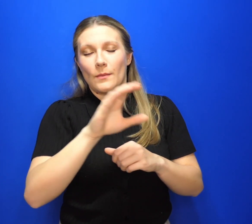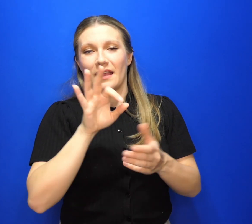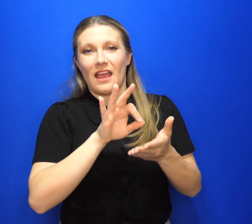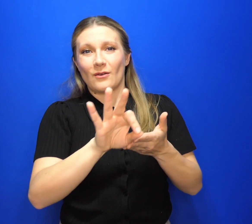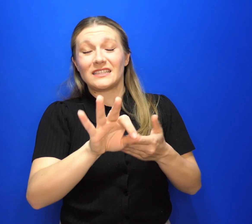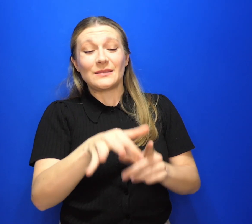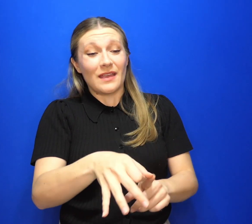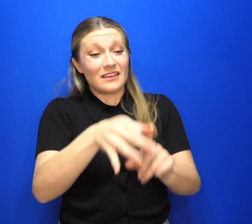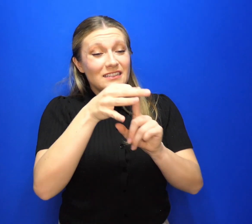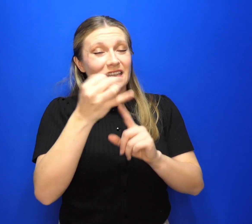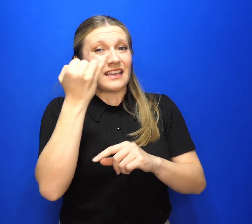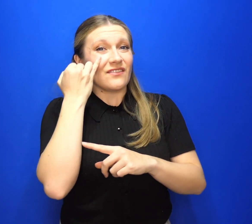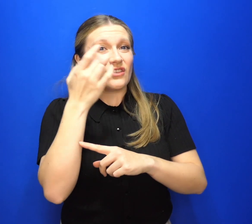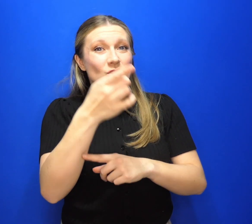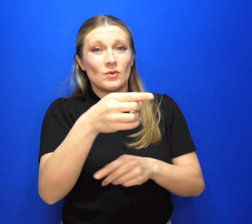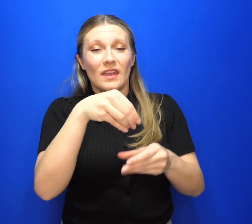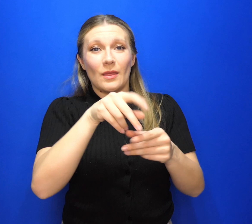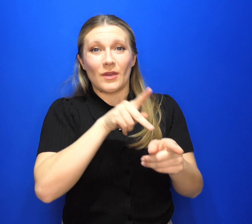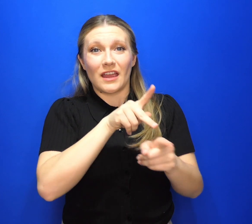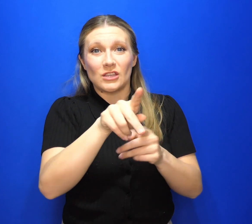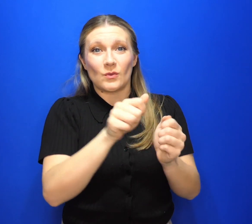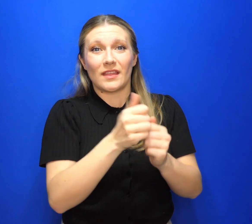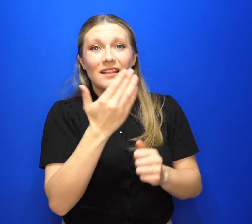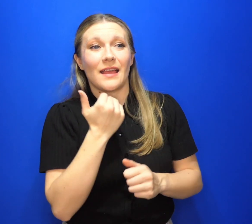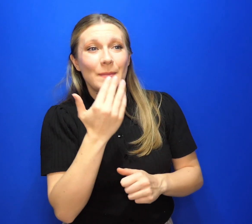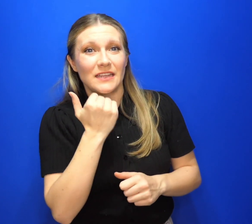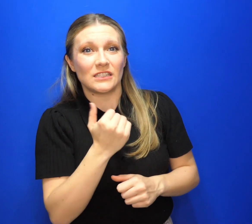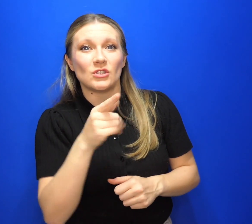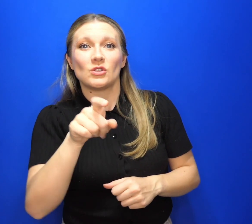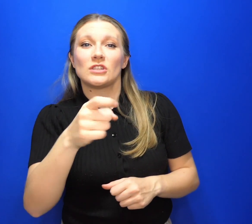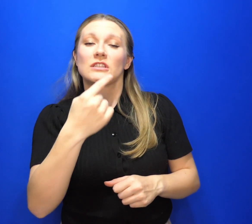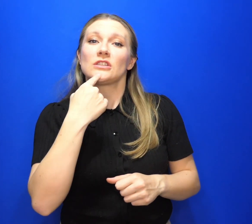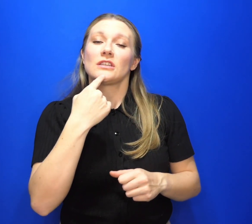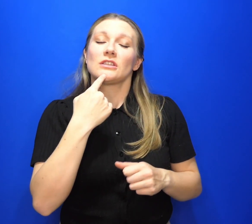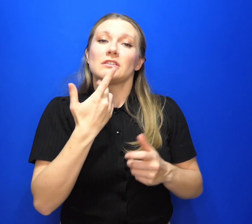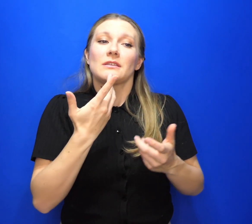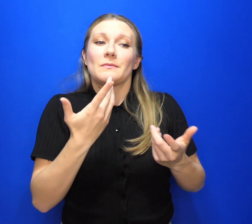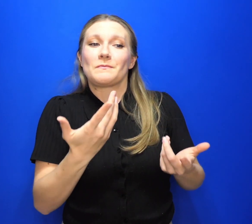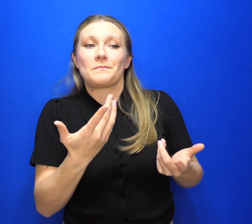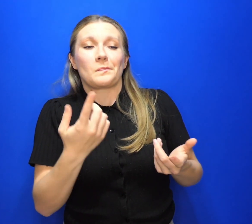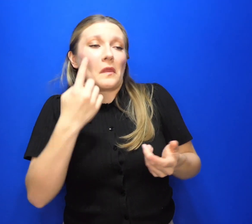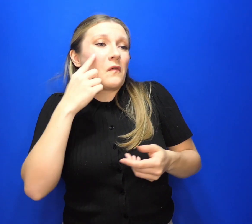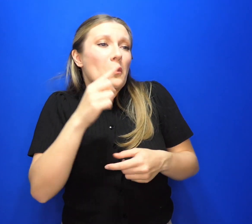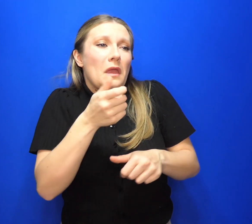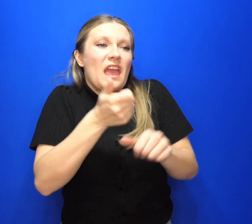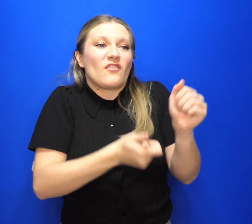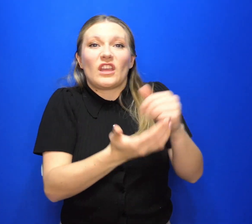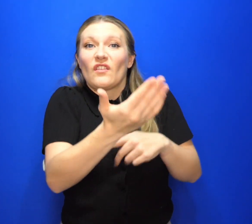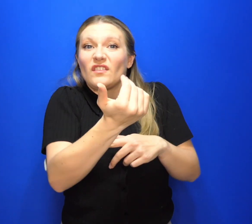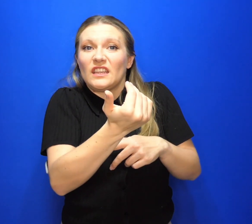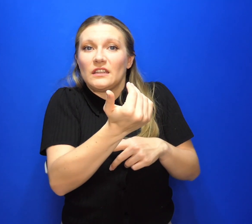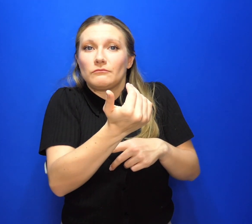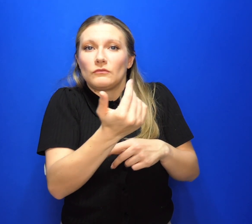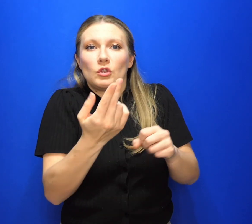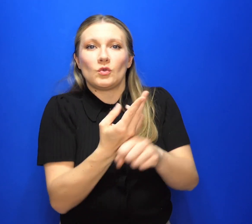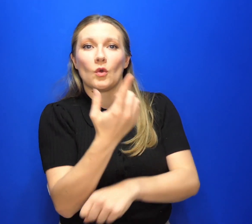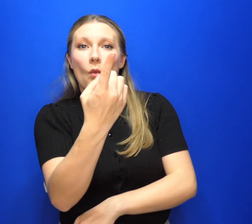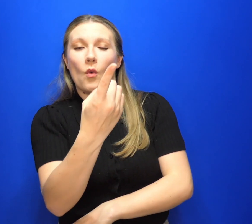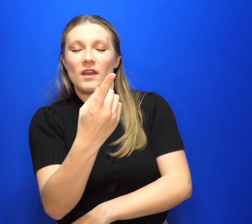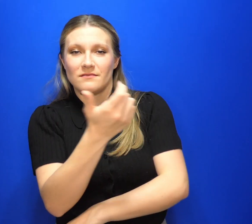diabetes. And thus you should be able to say, okay, let's start easy and just say for every 15, you take 1.